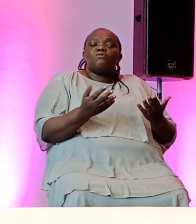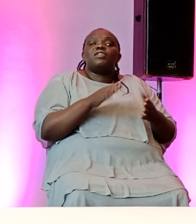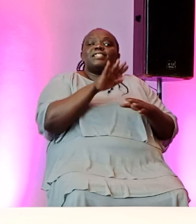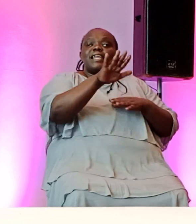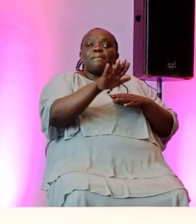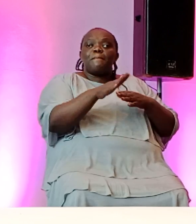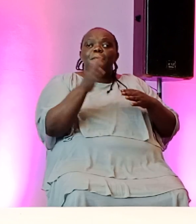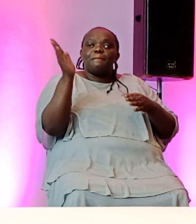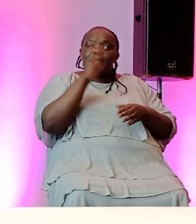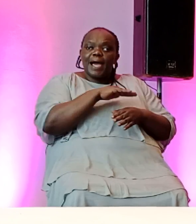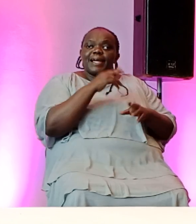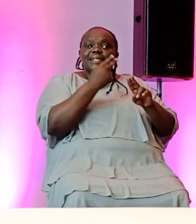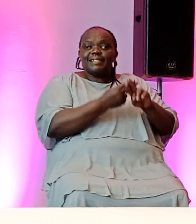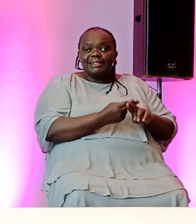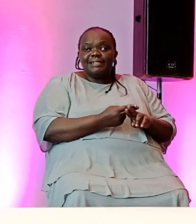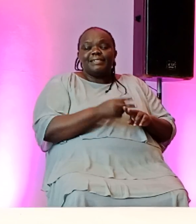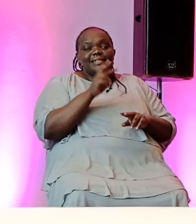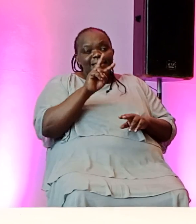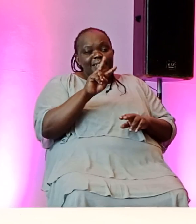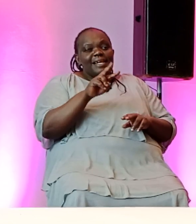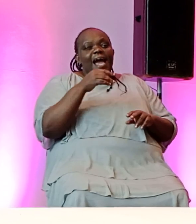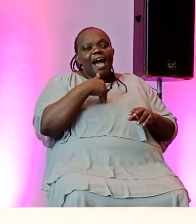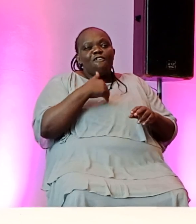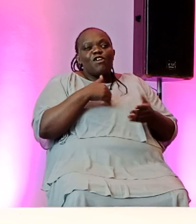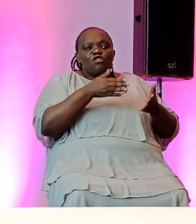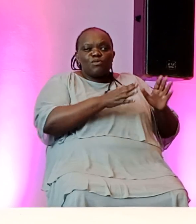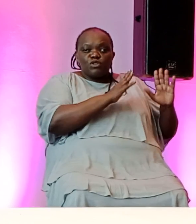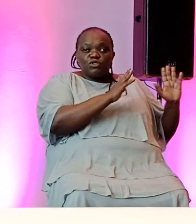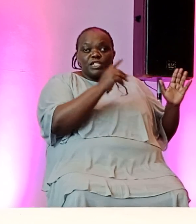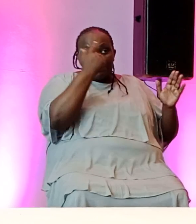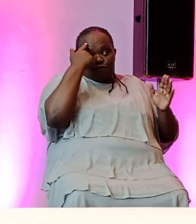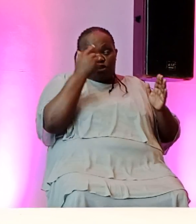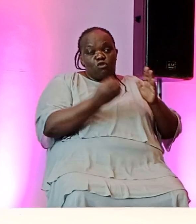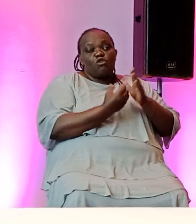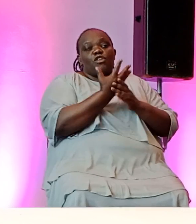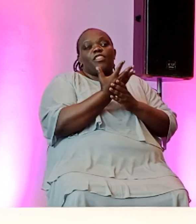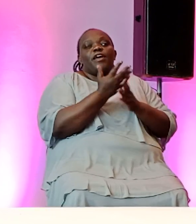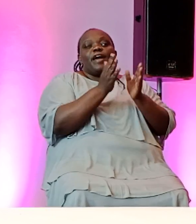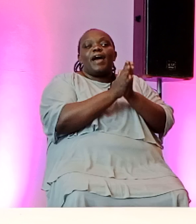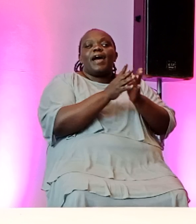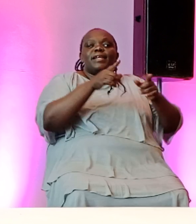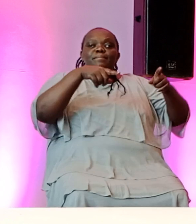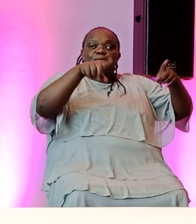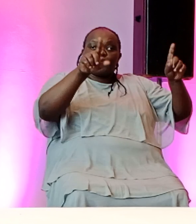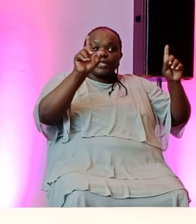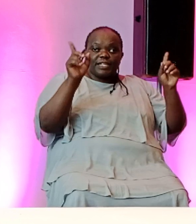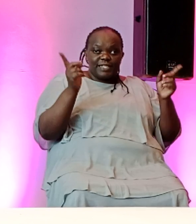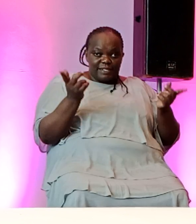step back and see it as an opportunity for growth and progress.